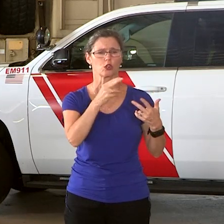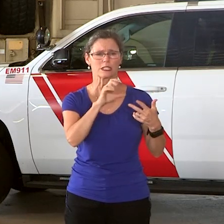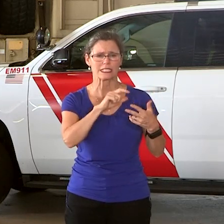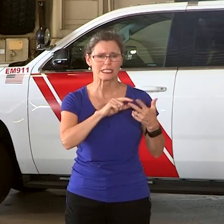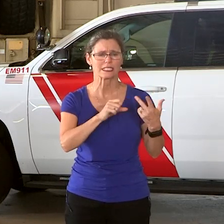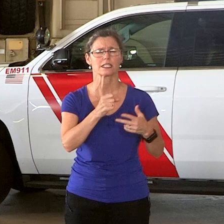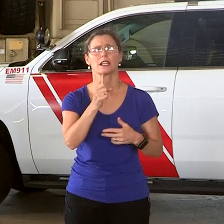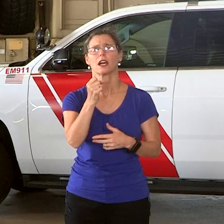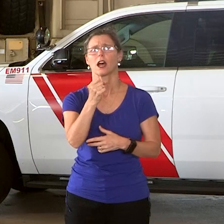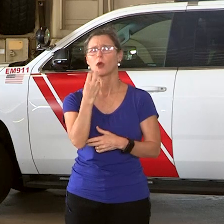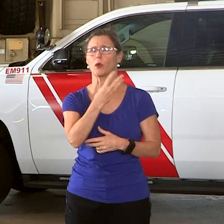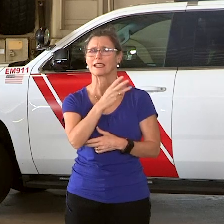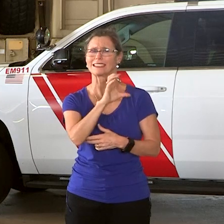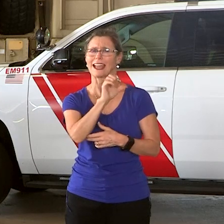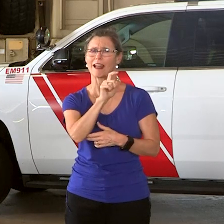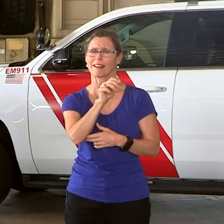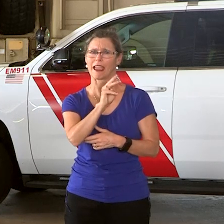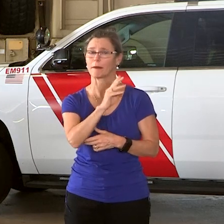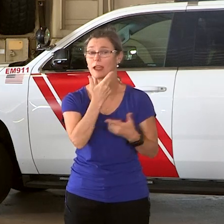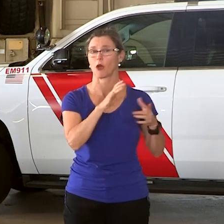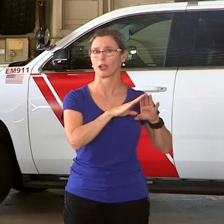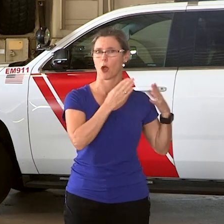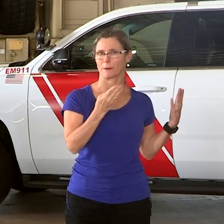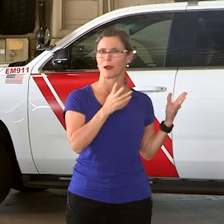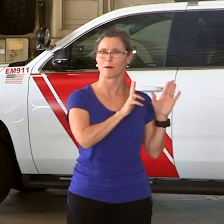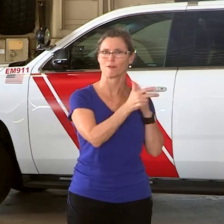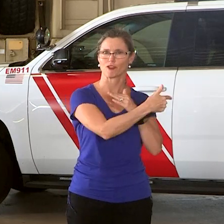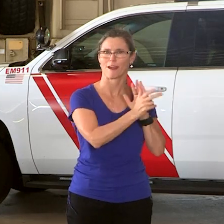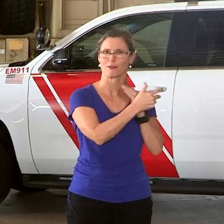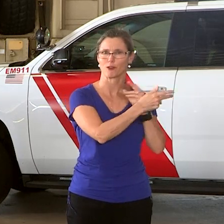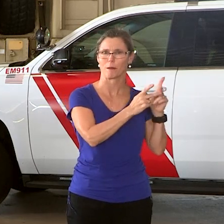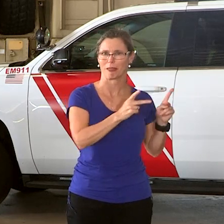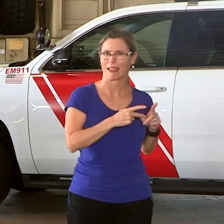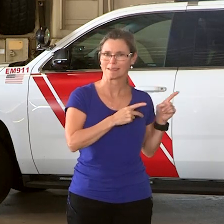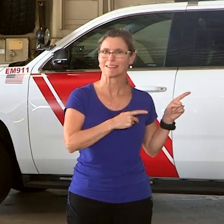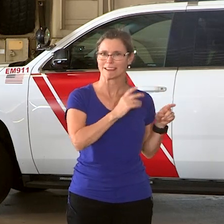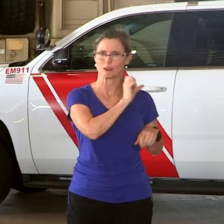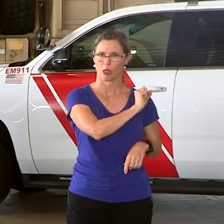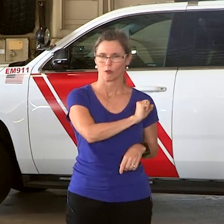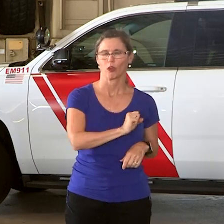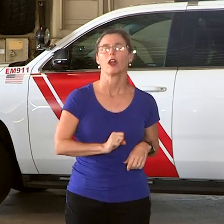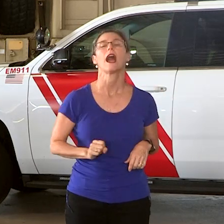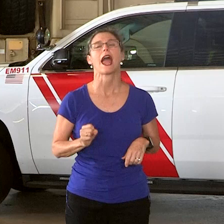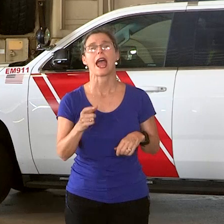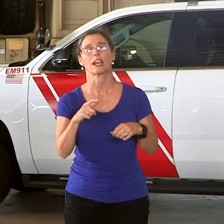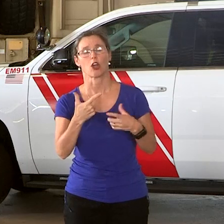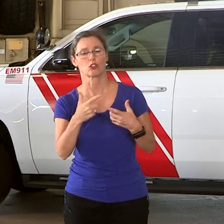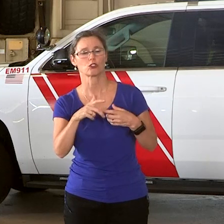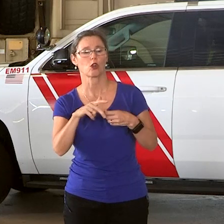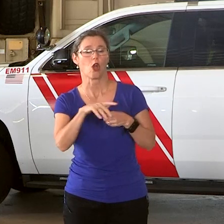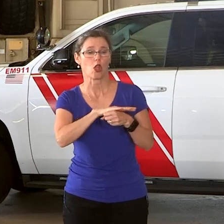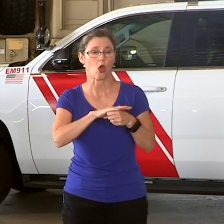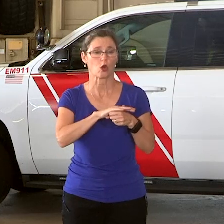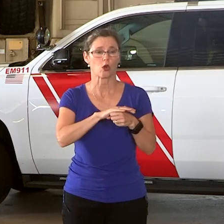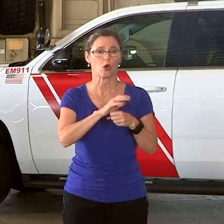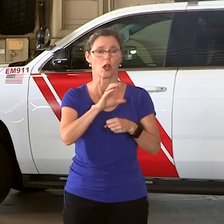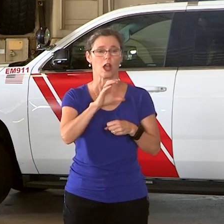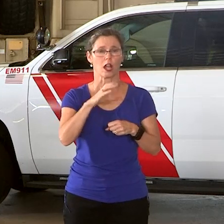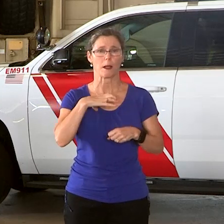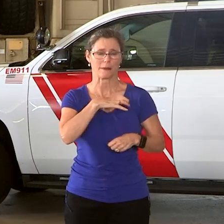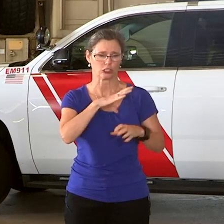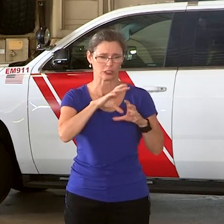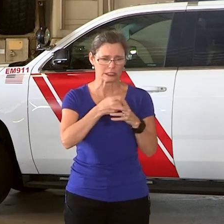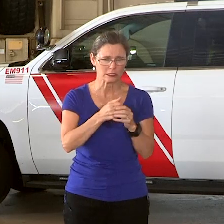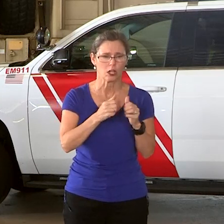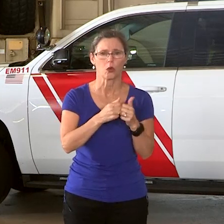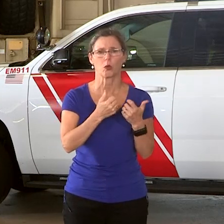West Calcasieu Cameron, which already opened up a drive-through testing site, as well as local clinicians, including J. Mark with Lake